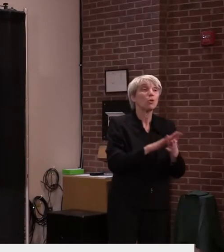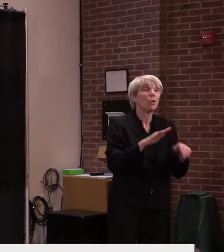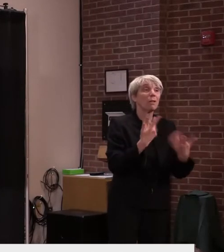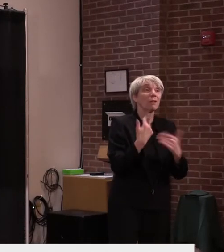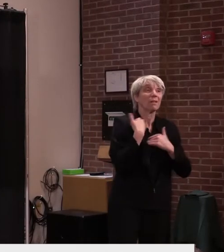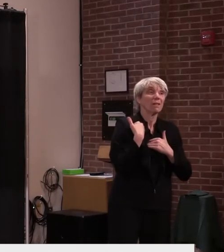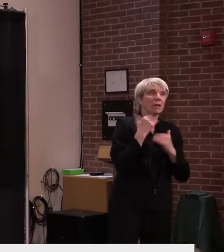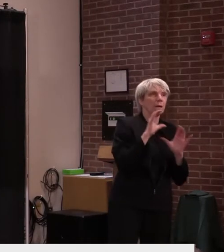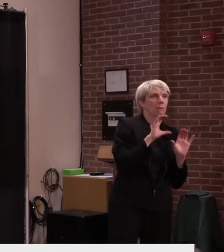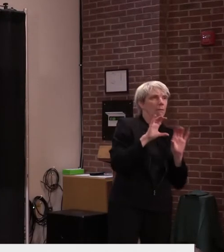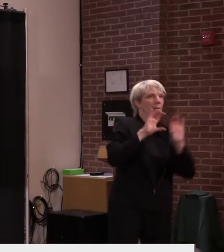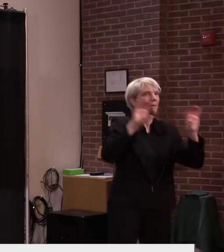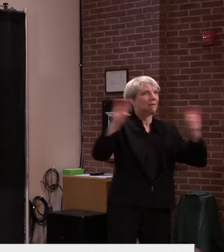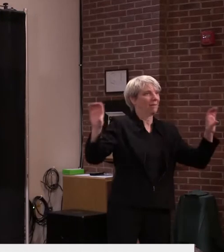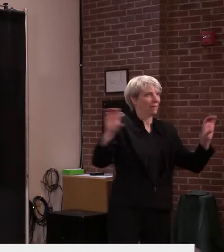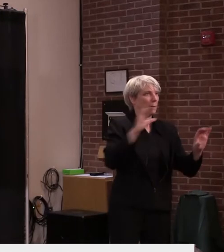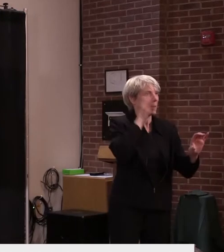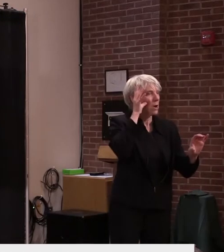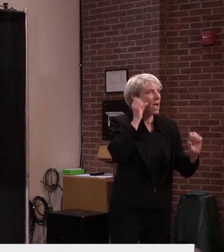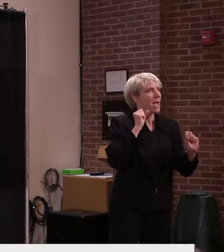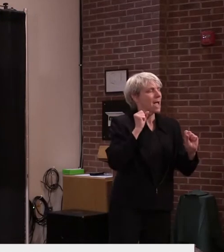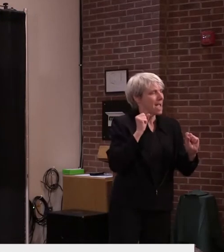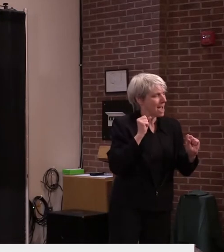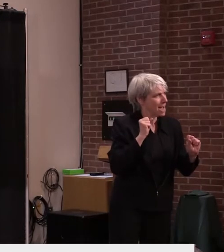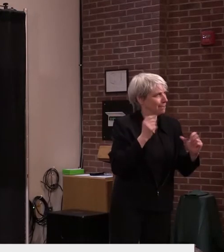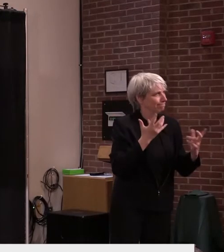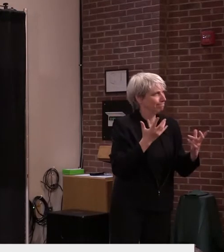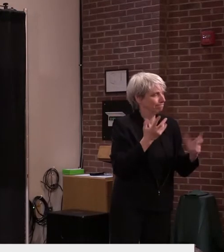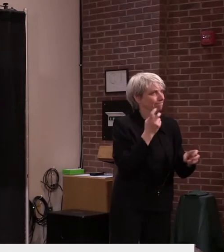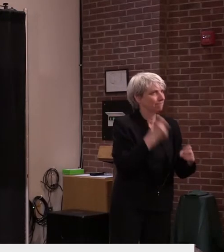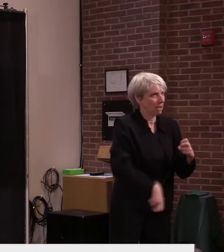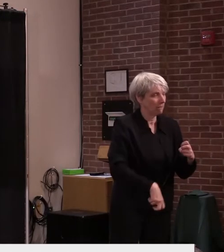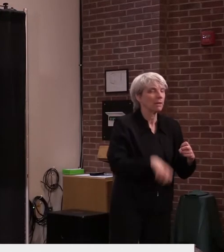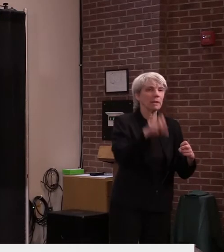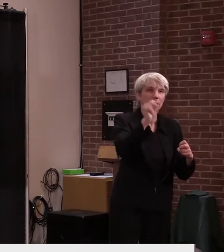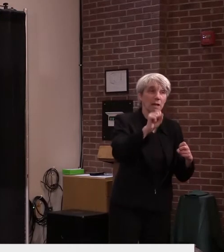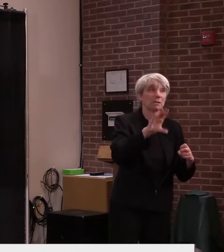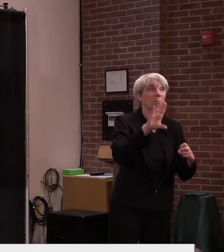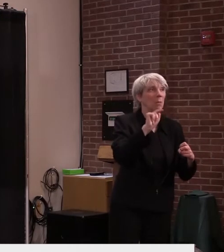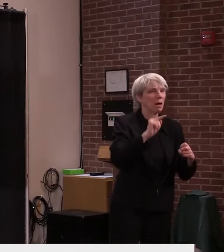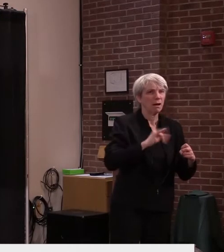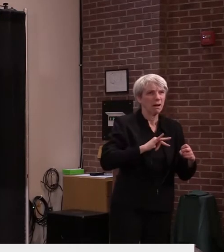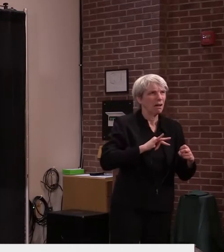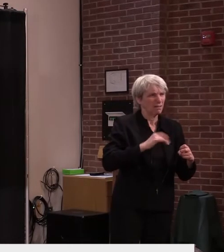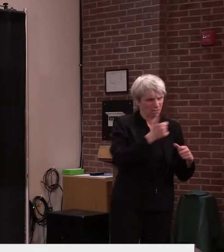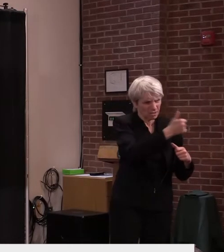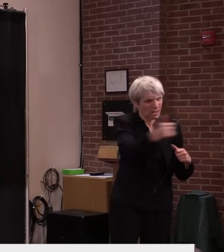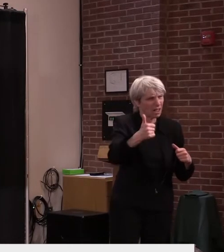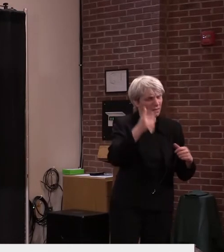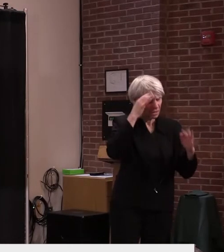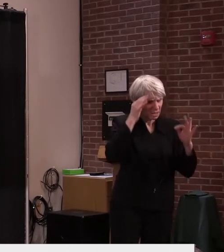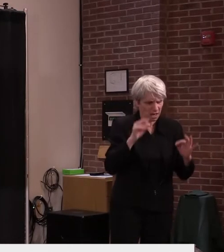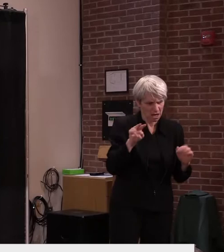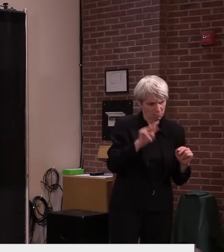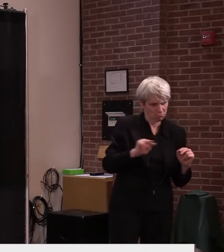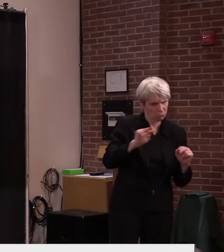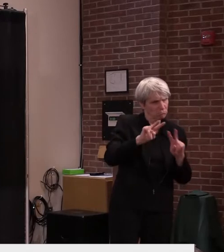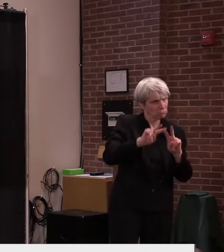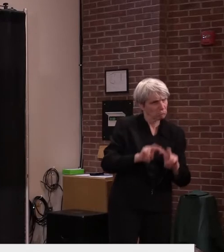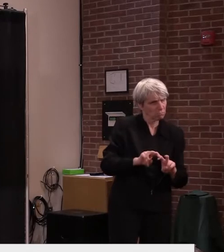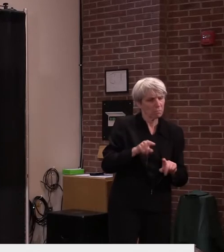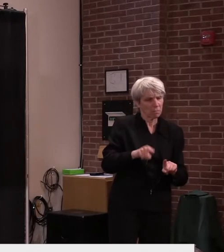but this will actually help parents and caregivers make decisions about illness and likelihood of COVID every